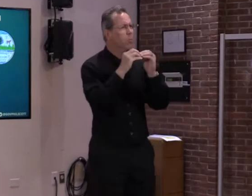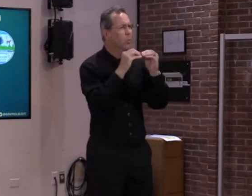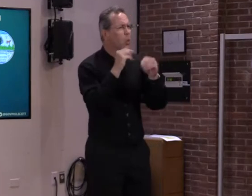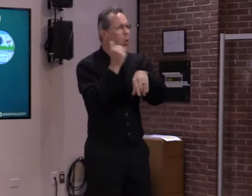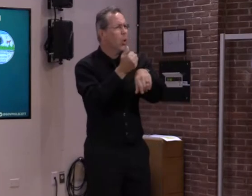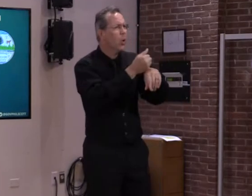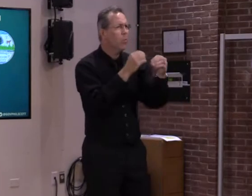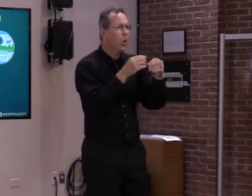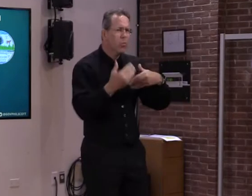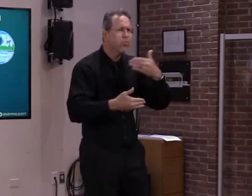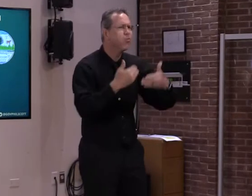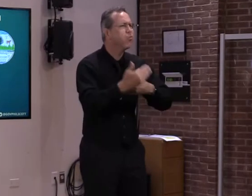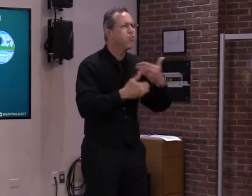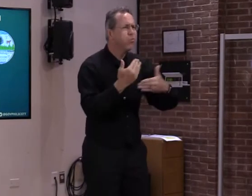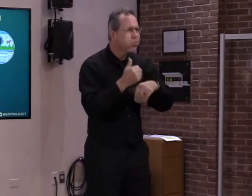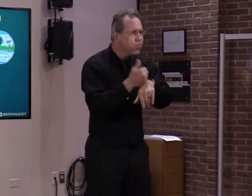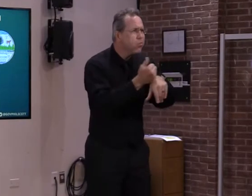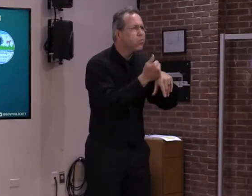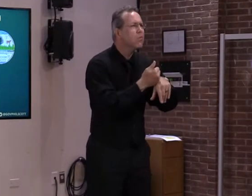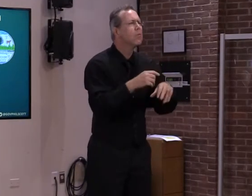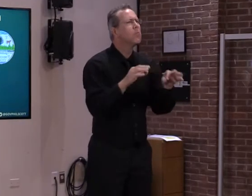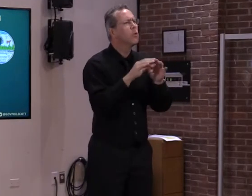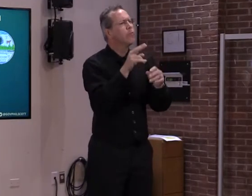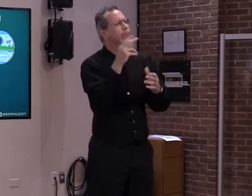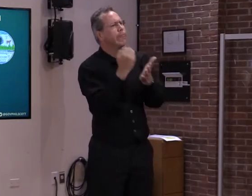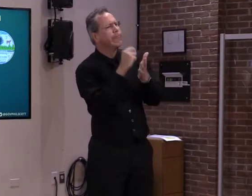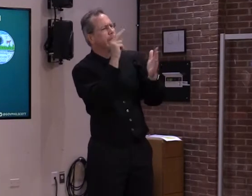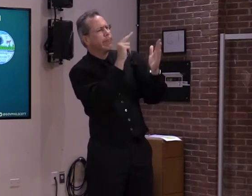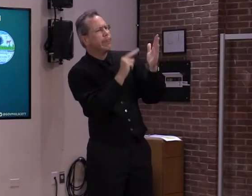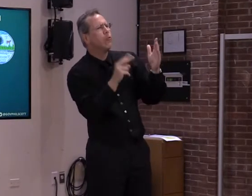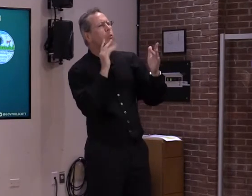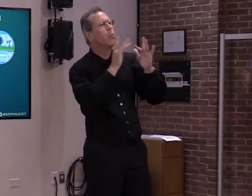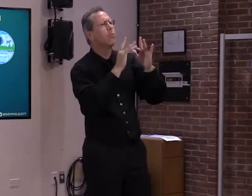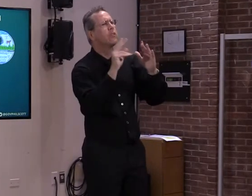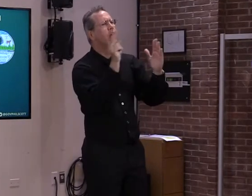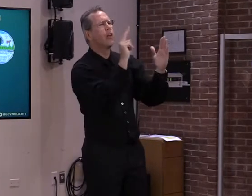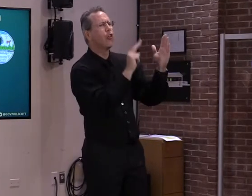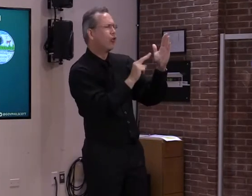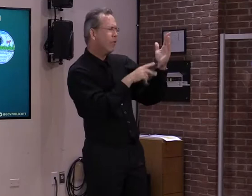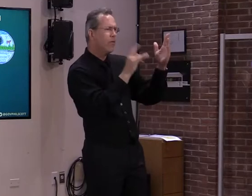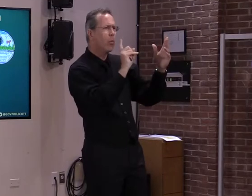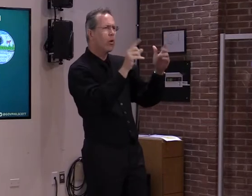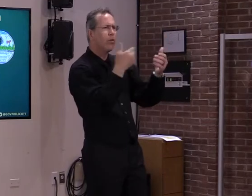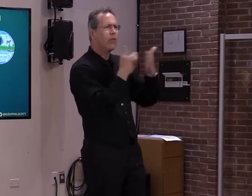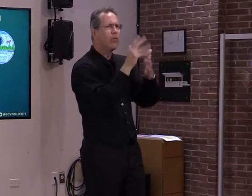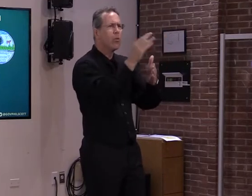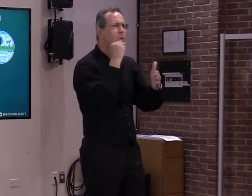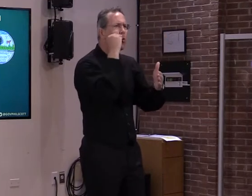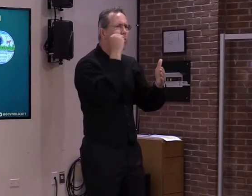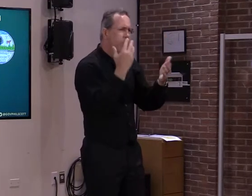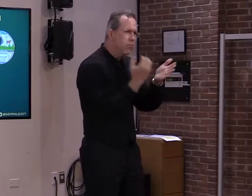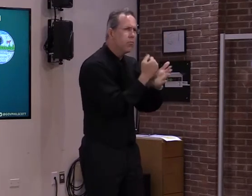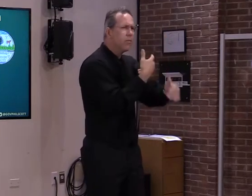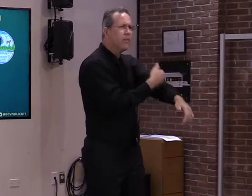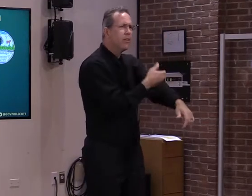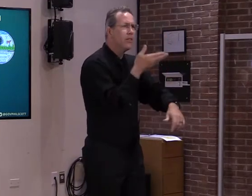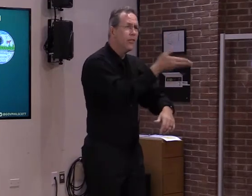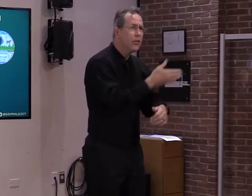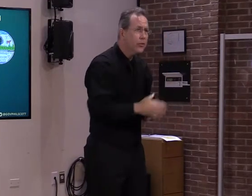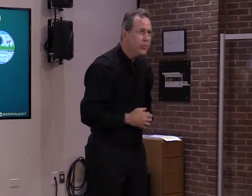Manor in Milton, Brattleboro Food Co-op, Community Health Centers of Burlington, and we'll be